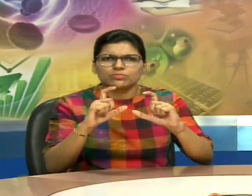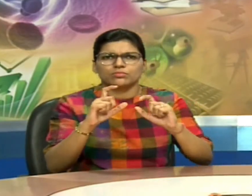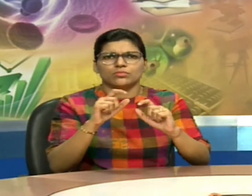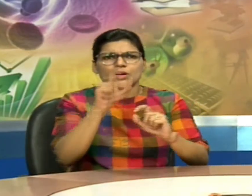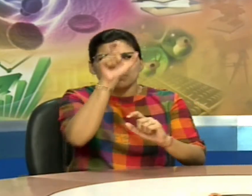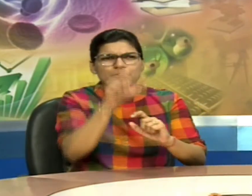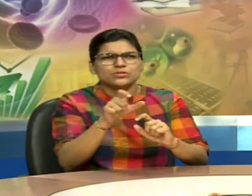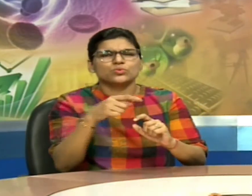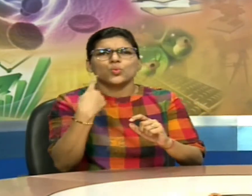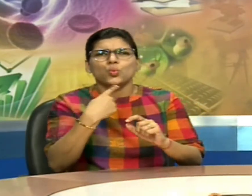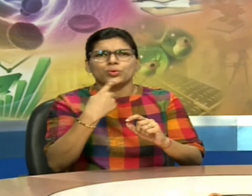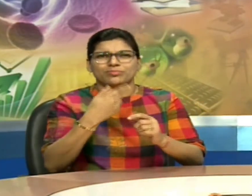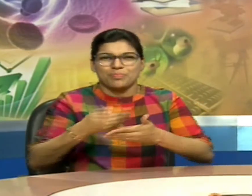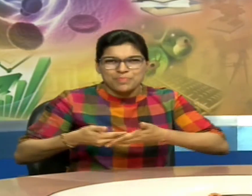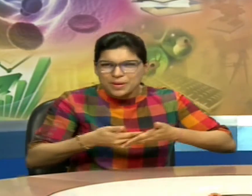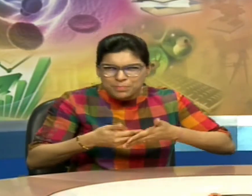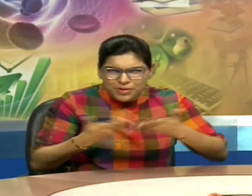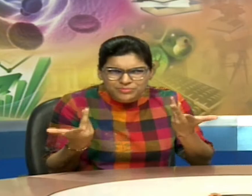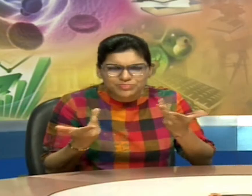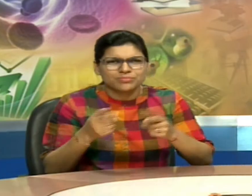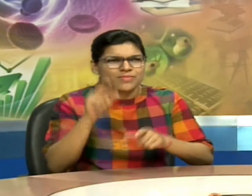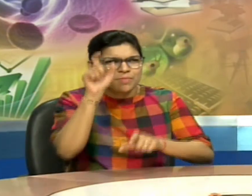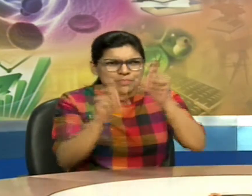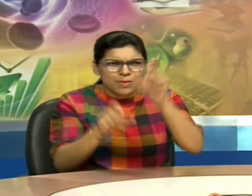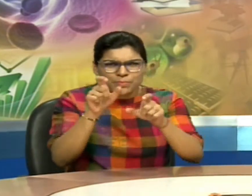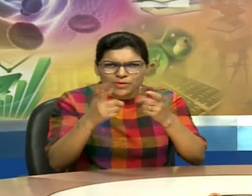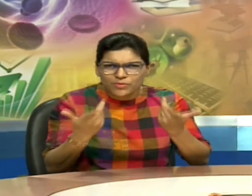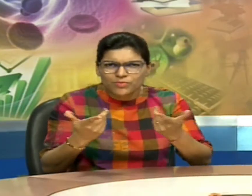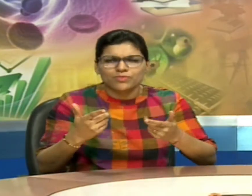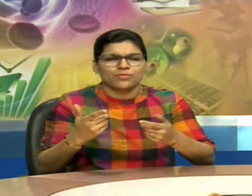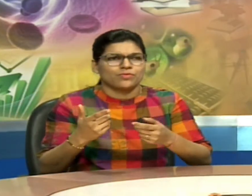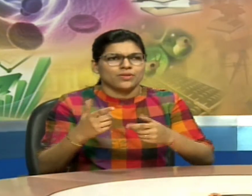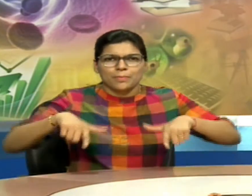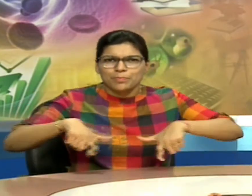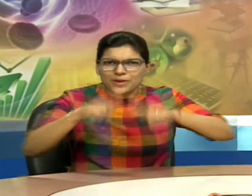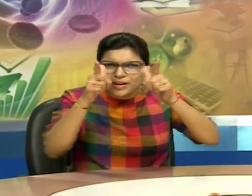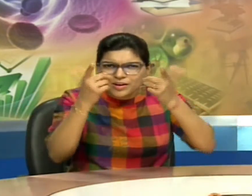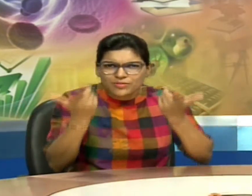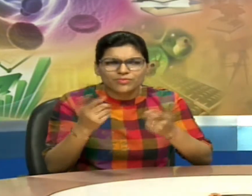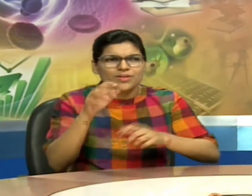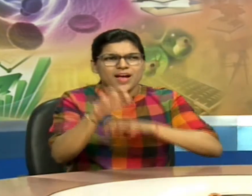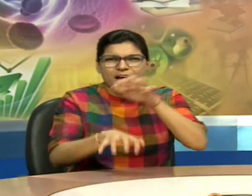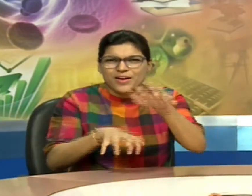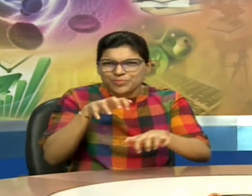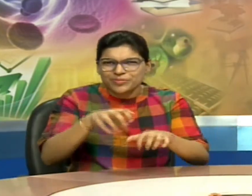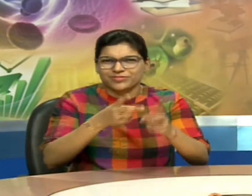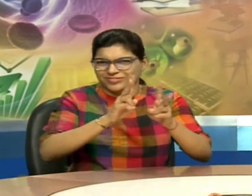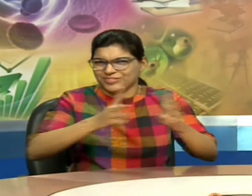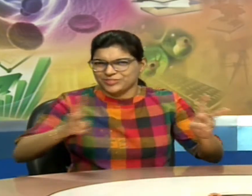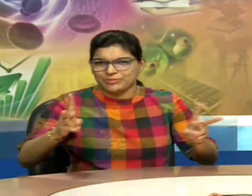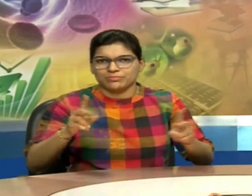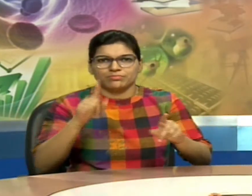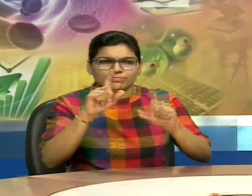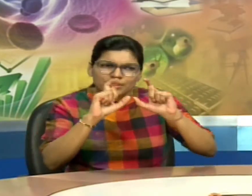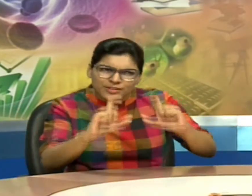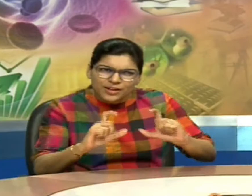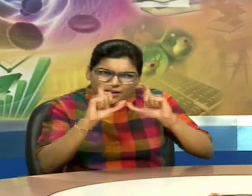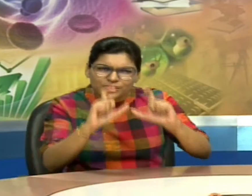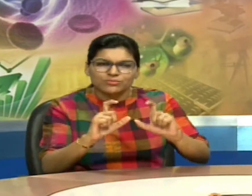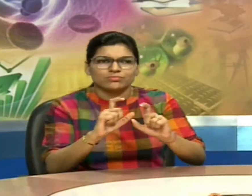This word is looked after, to take care, like we take care of the baby, we look after baby, or we sometimes we have pets,